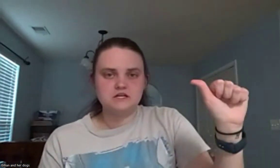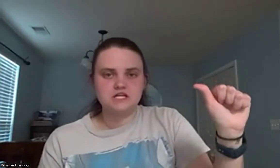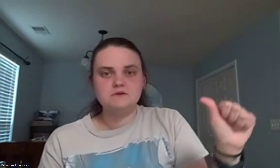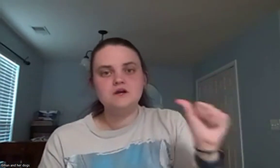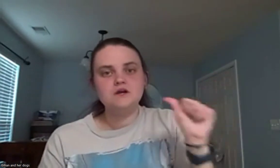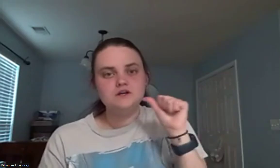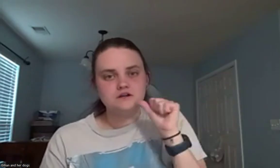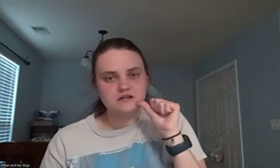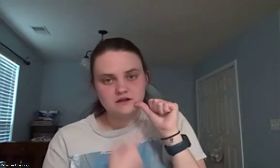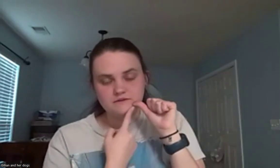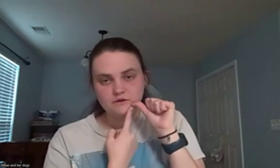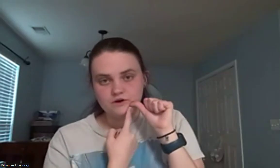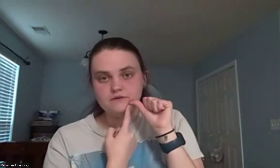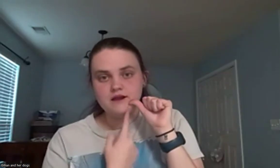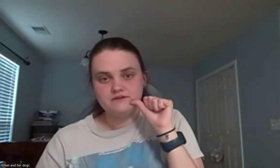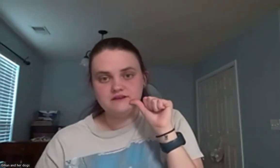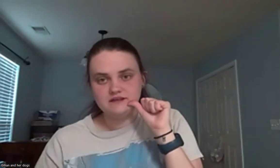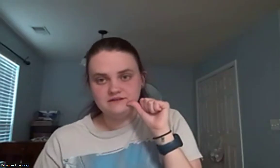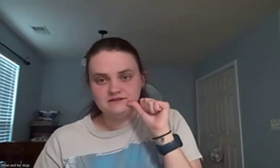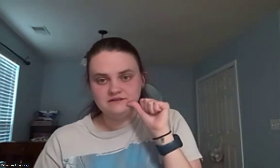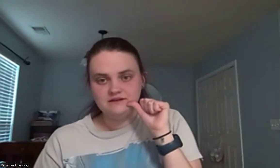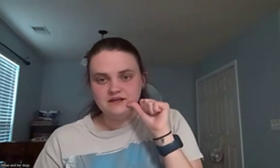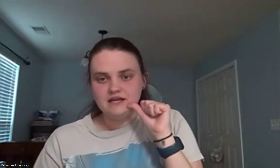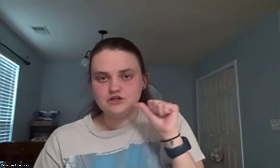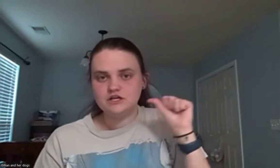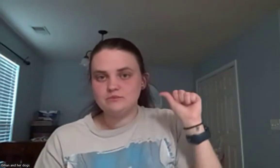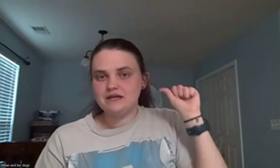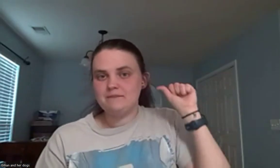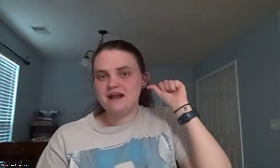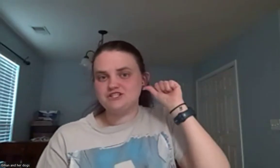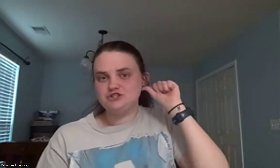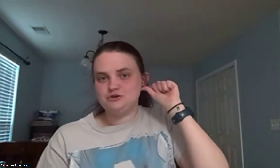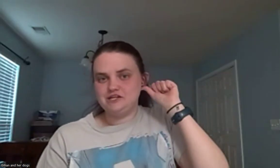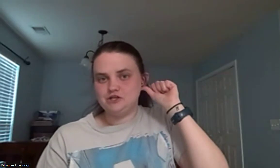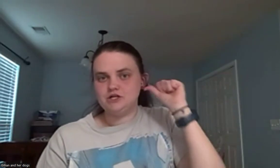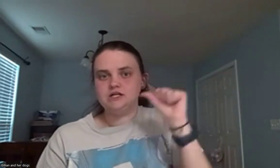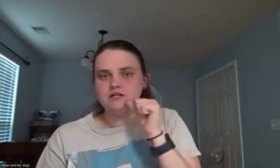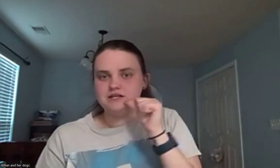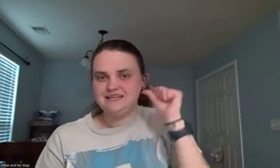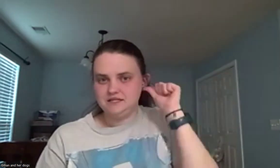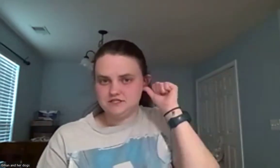shape. You're going to come in the corner of your mouth again, and you're going to bring it back to your ear.